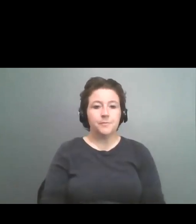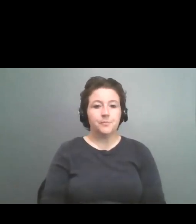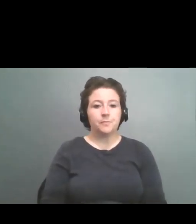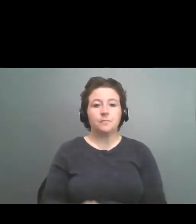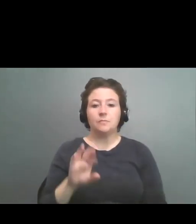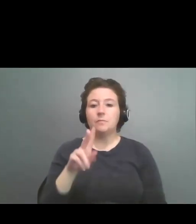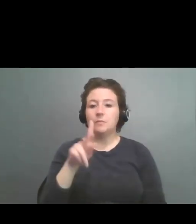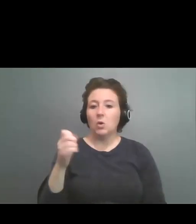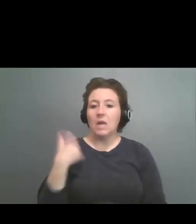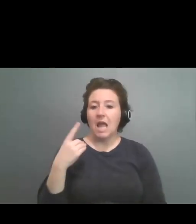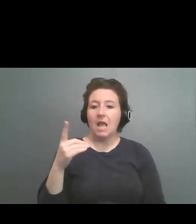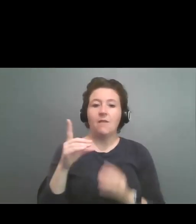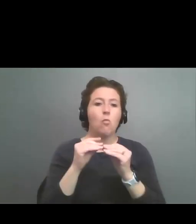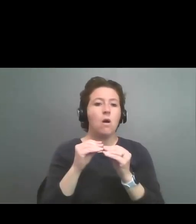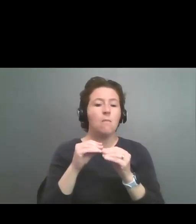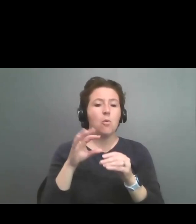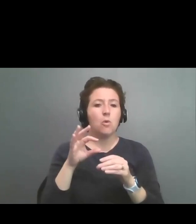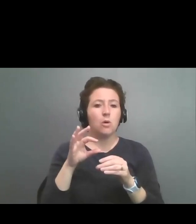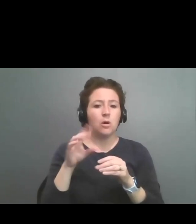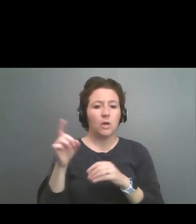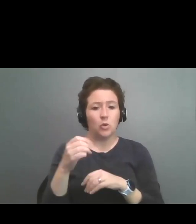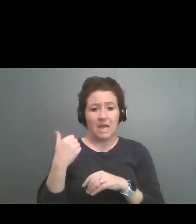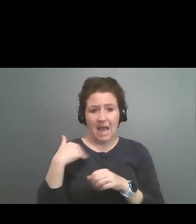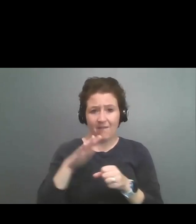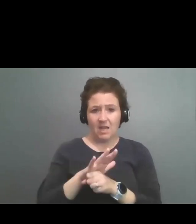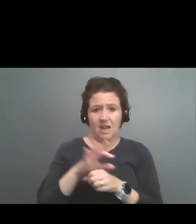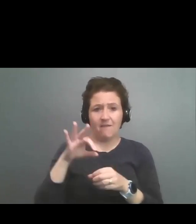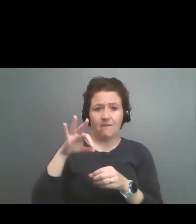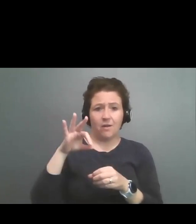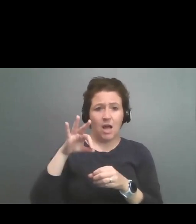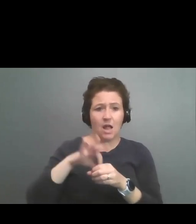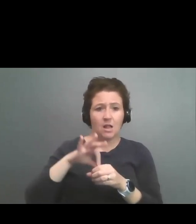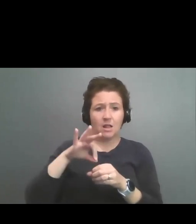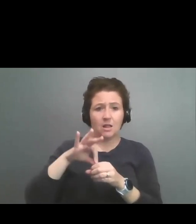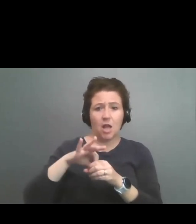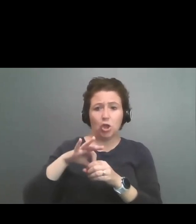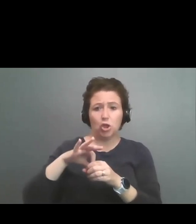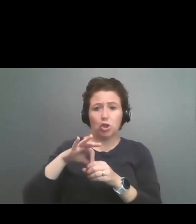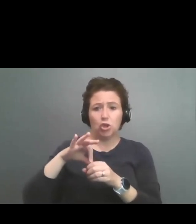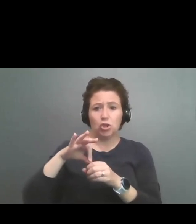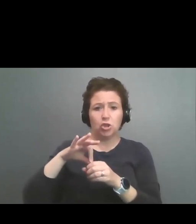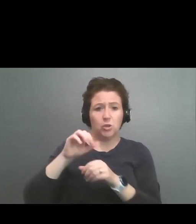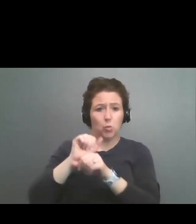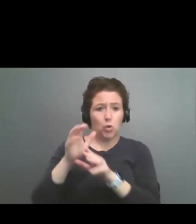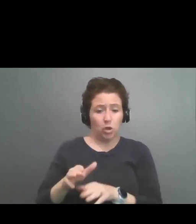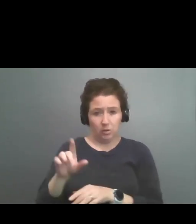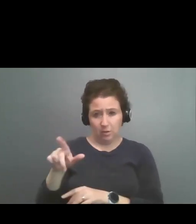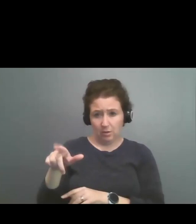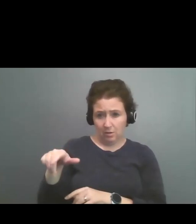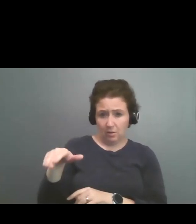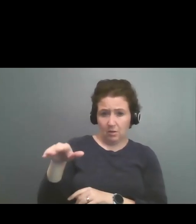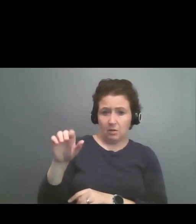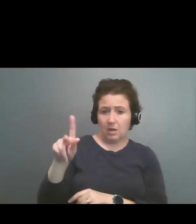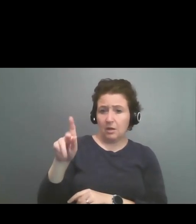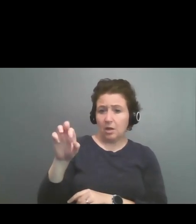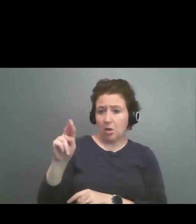We do have one additional question. Do we have enough election judges? Would you like to start with that, Karen? Do we have enough